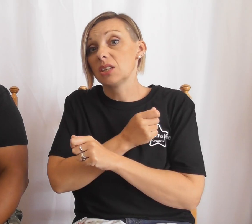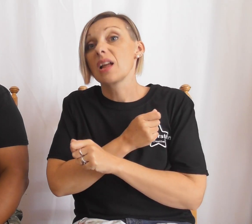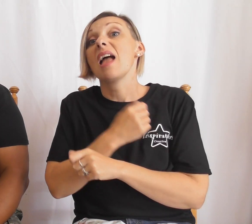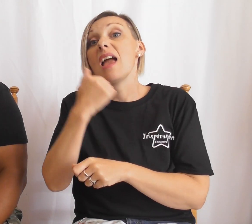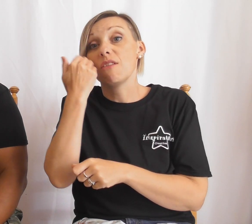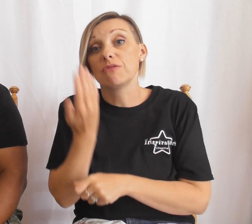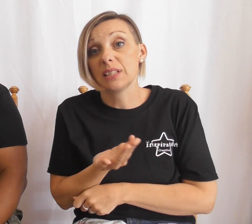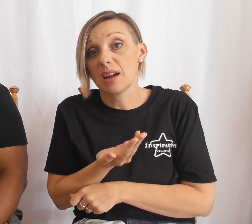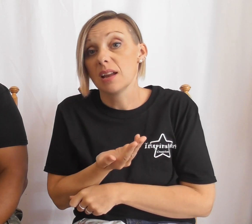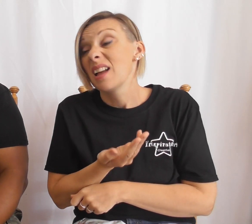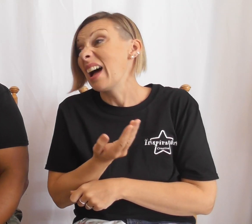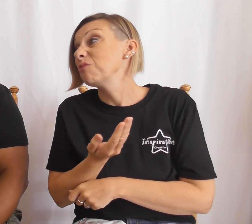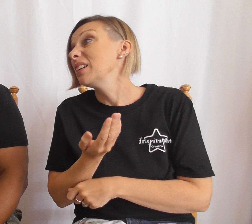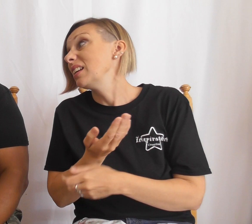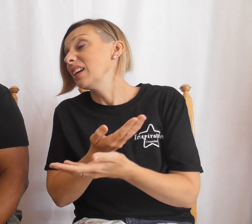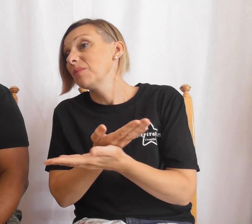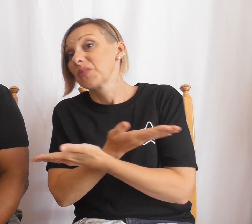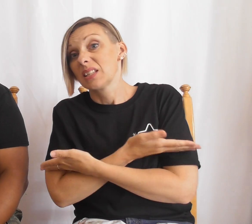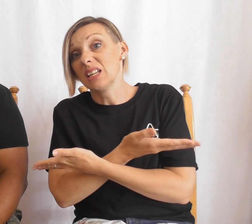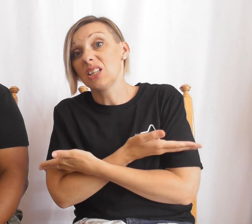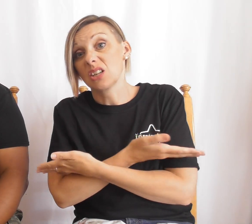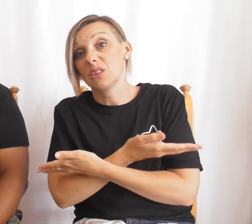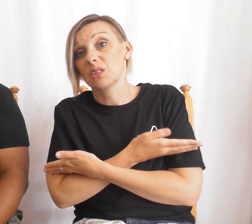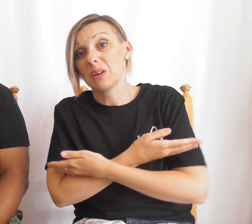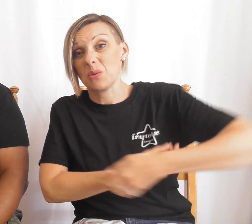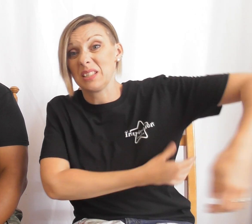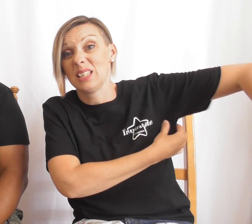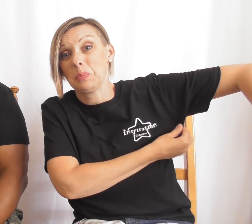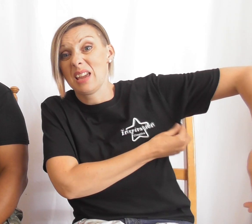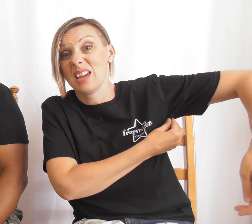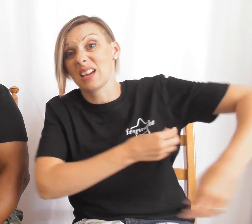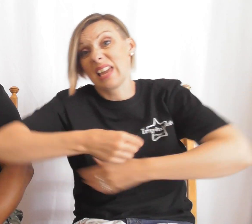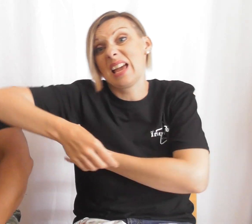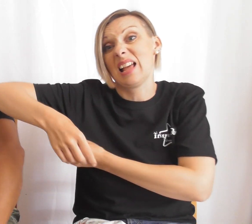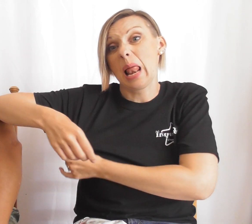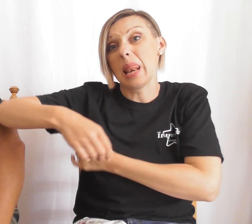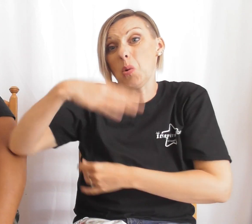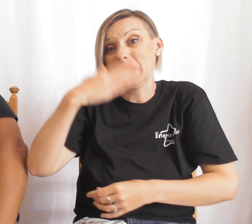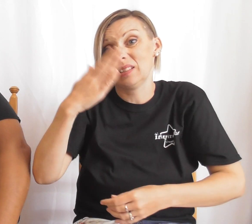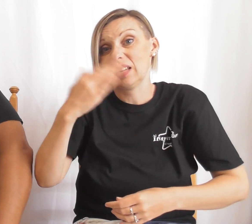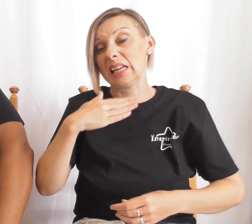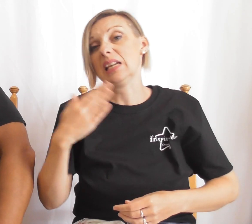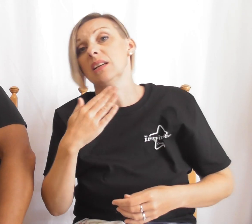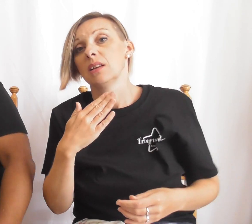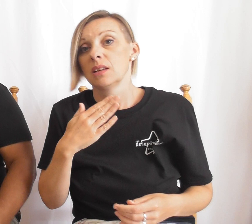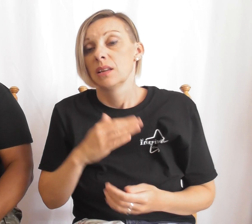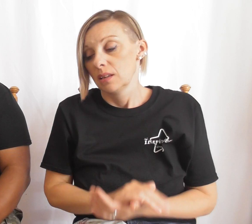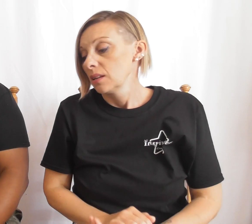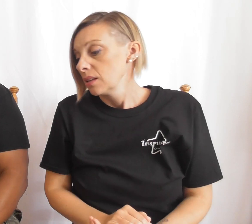every changed every day. And Every really, day. T-shirts as well, because this bit here can get a little bit